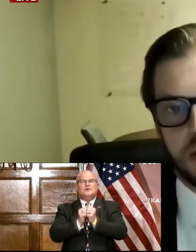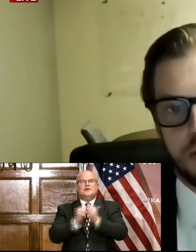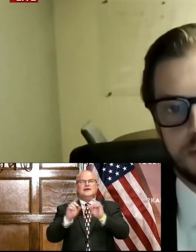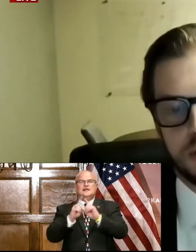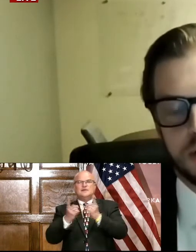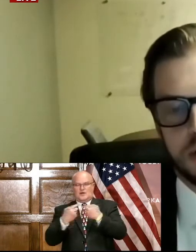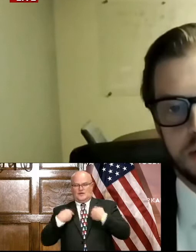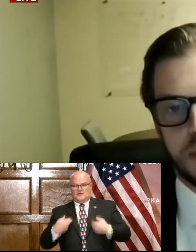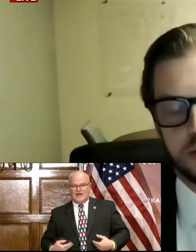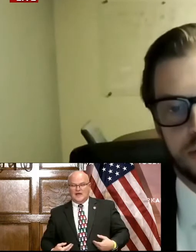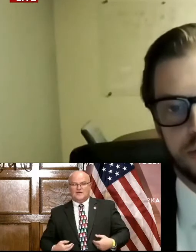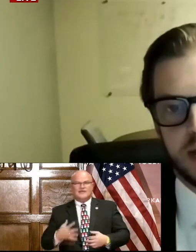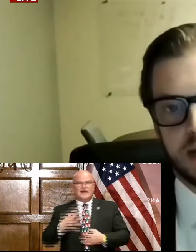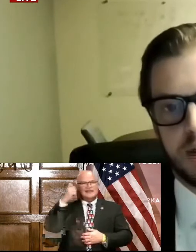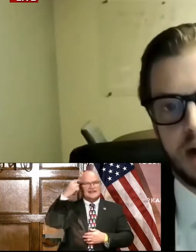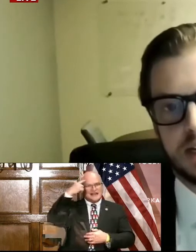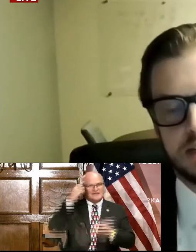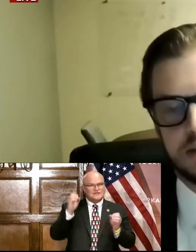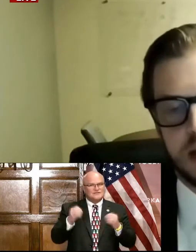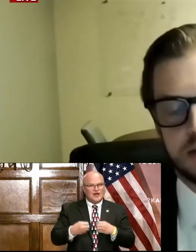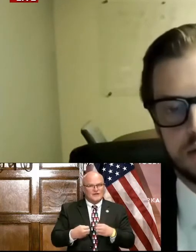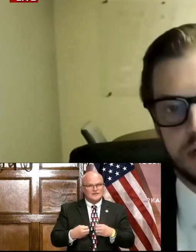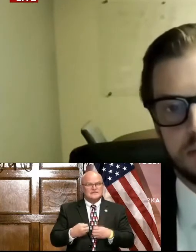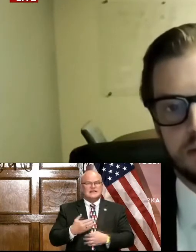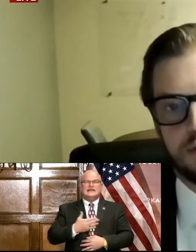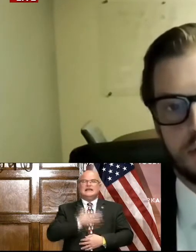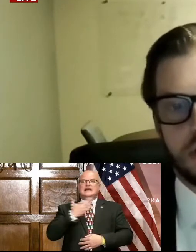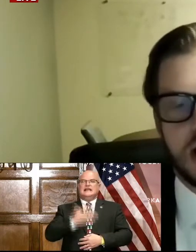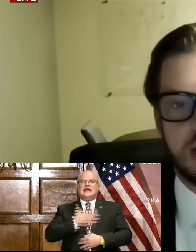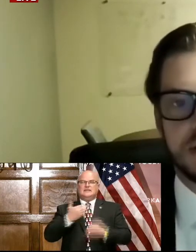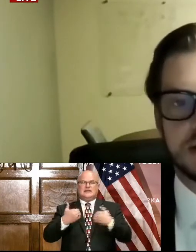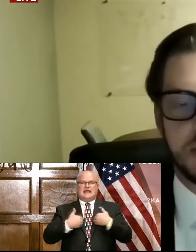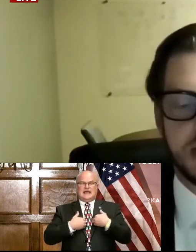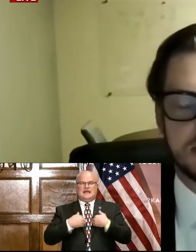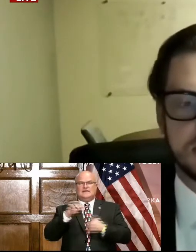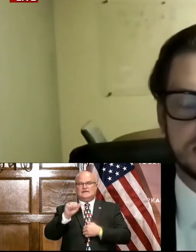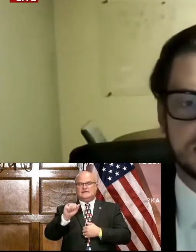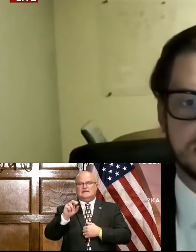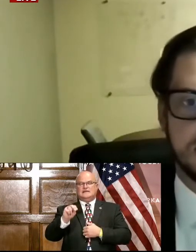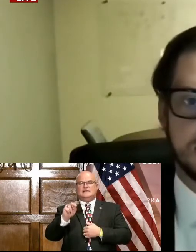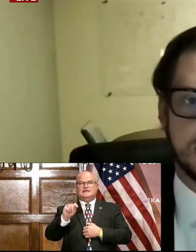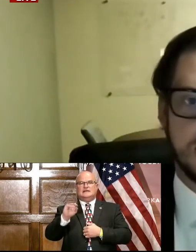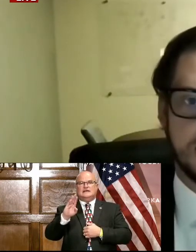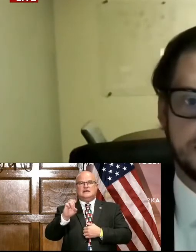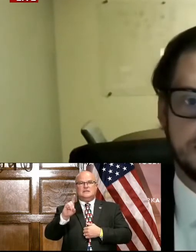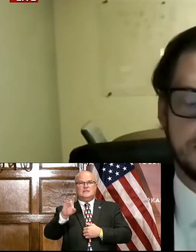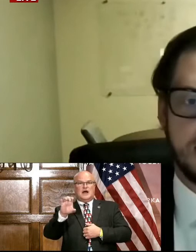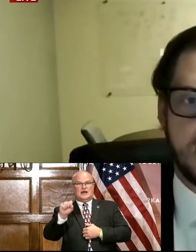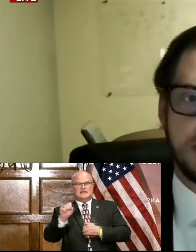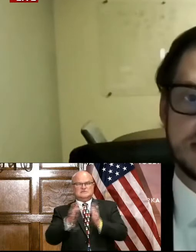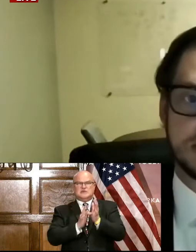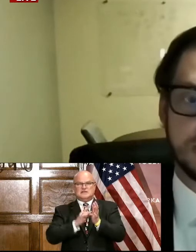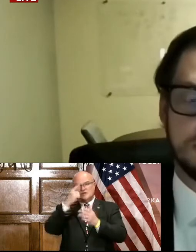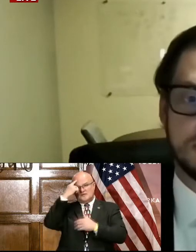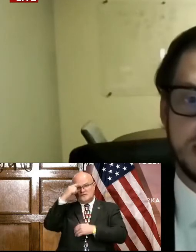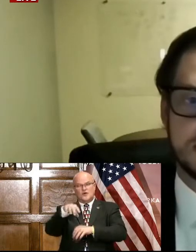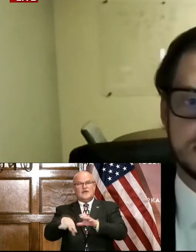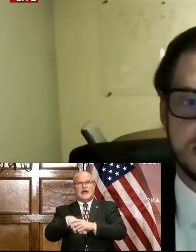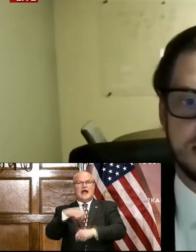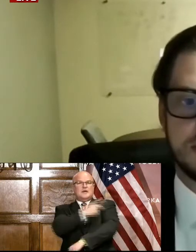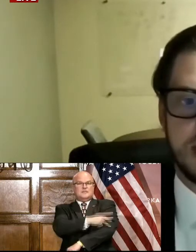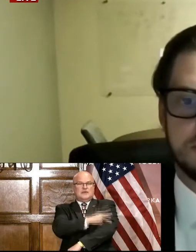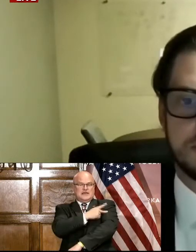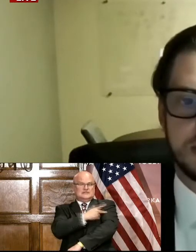able to offer monoclonal antibodies as a treatment for our high-risk patients, outpatient COVID